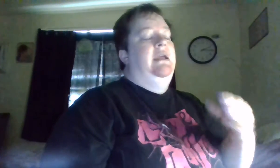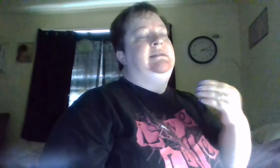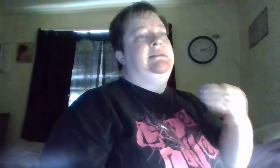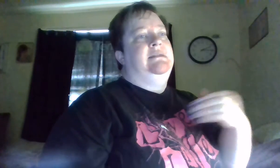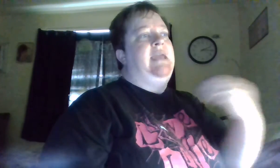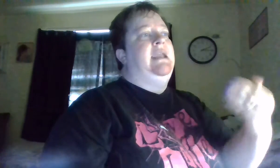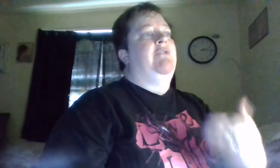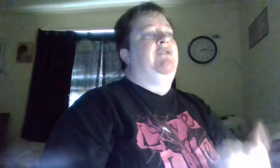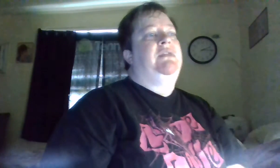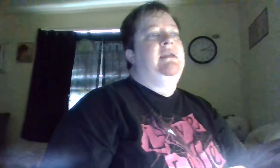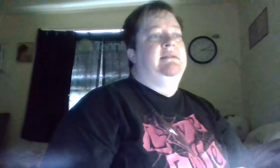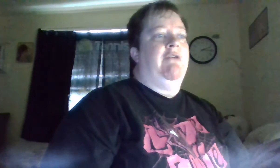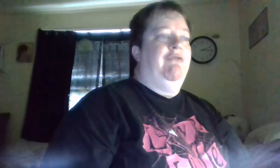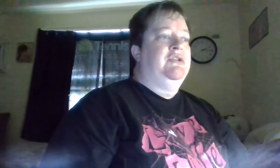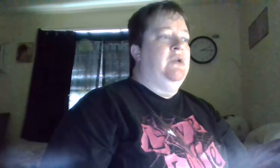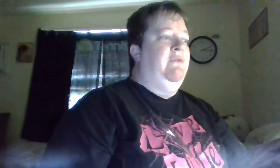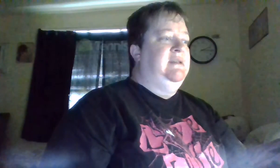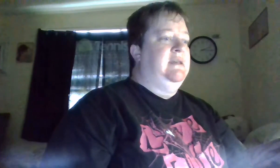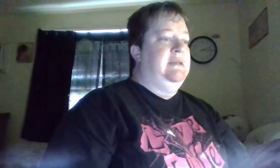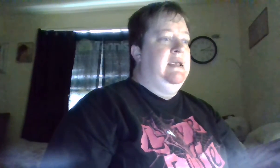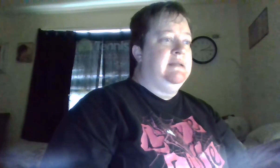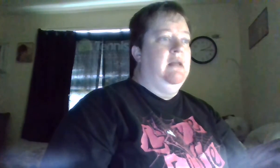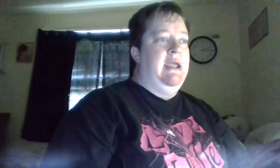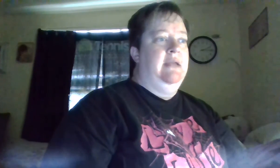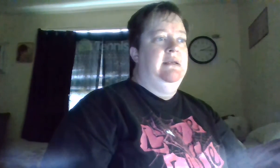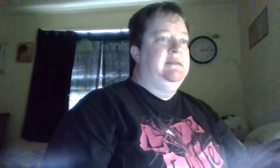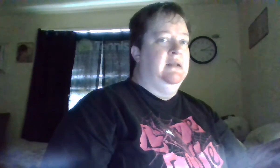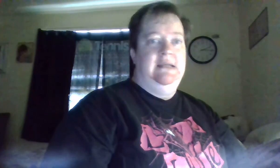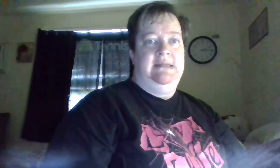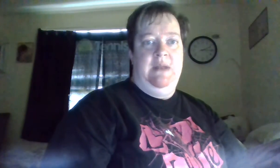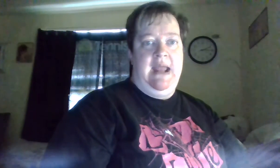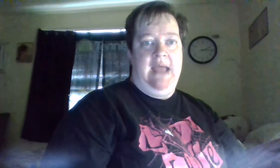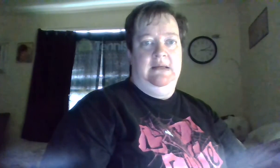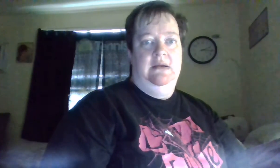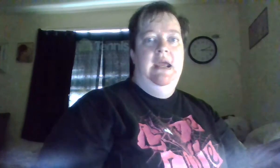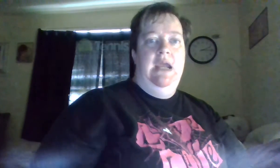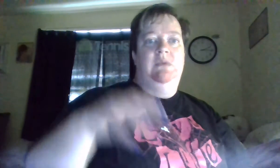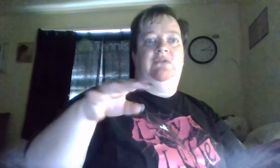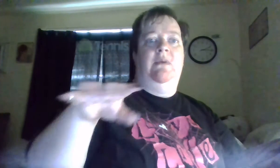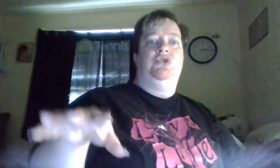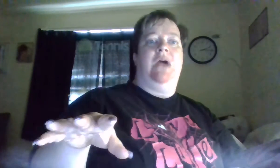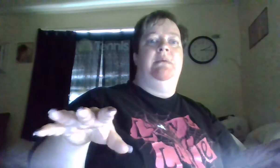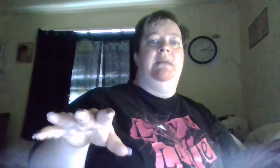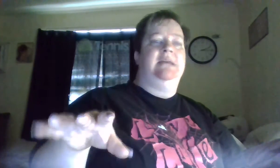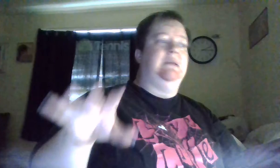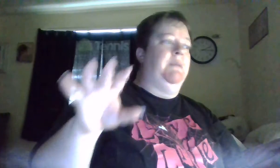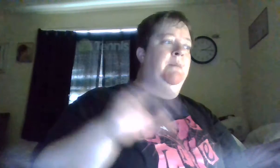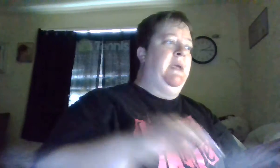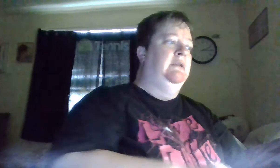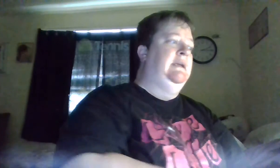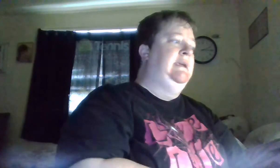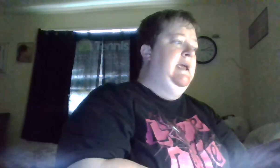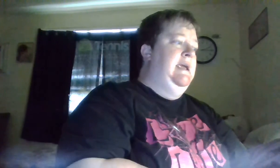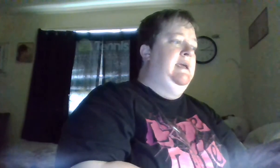He's citing a few things here. First off, he says his clan is the least in Manasseh. He was from the tribe of Manasseh, but apparently